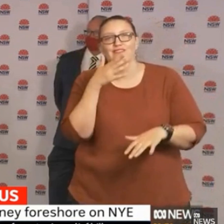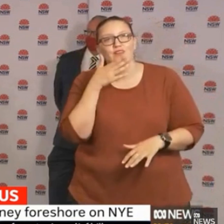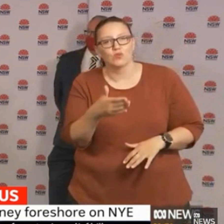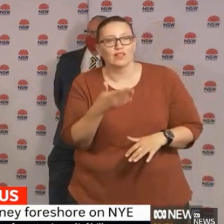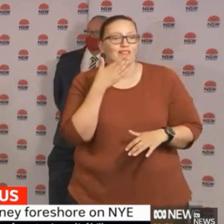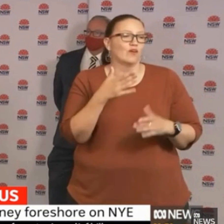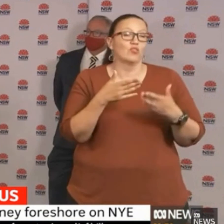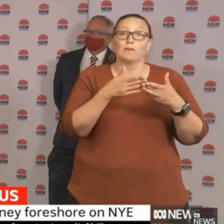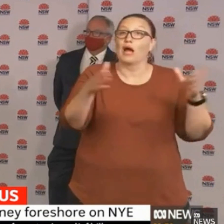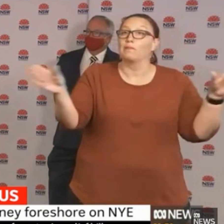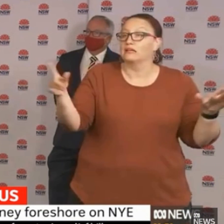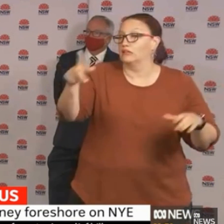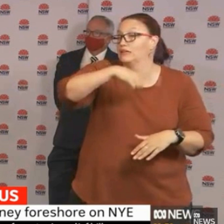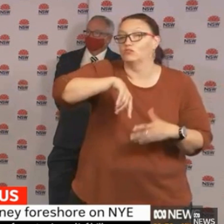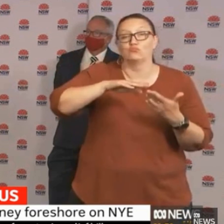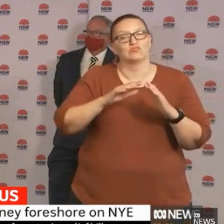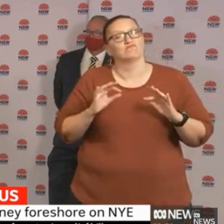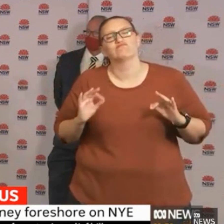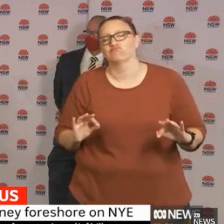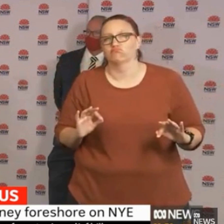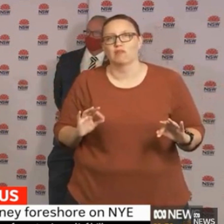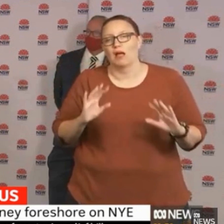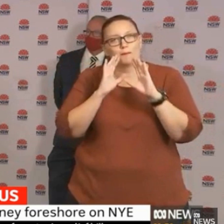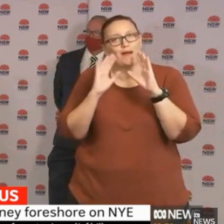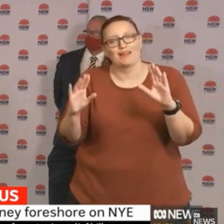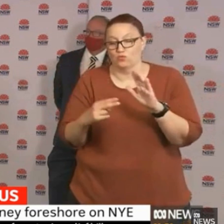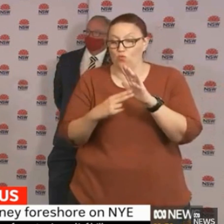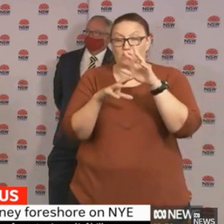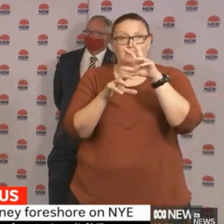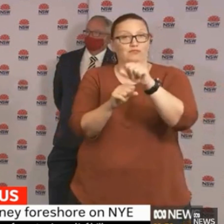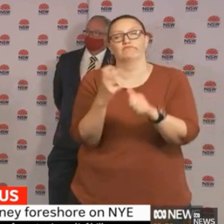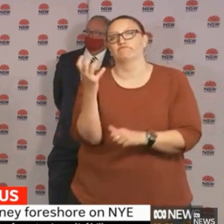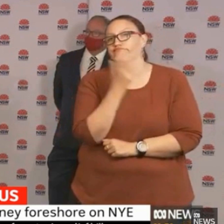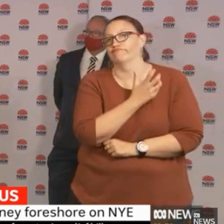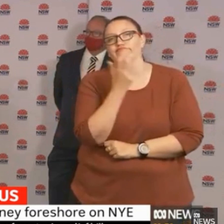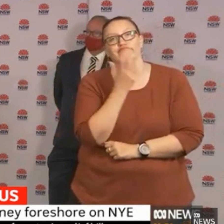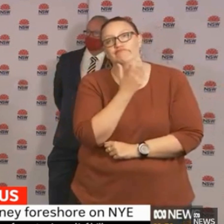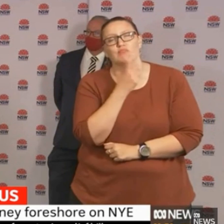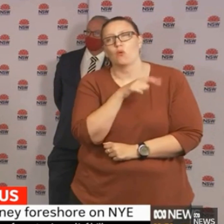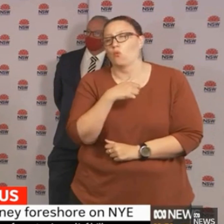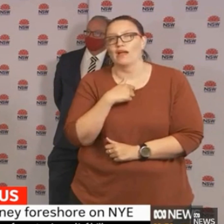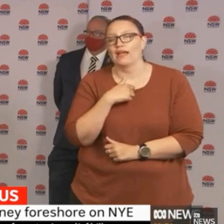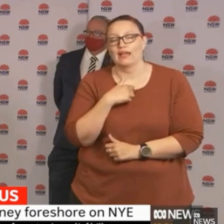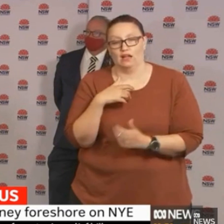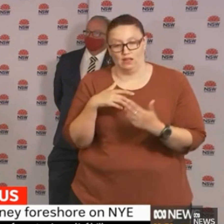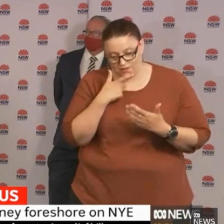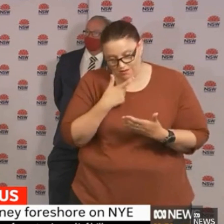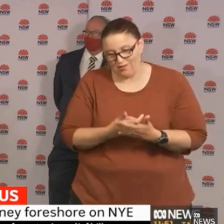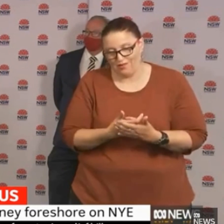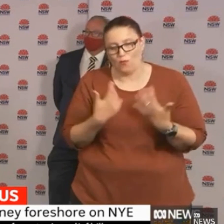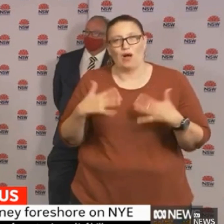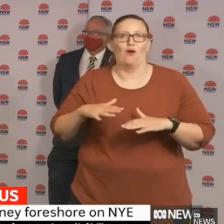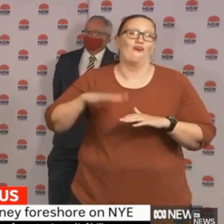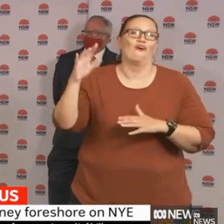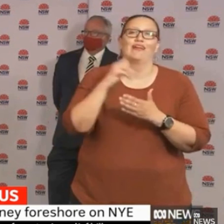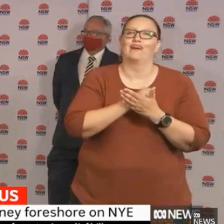public. The public has been amazing, especially in the Northern Beaches. The testing rates have been beyond our expectations and we need to